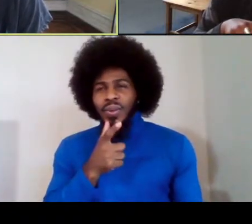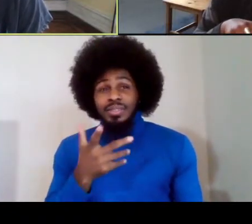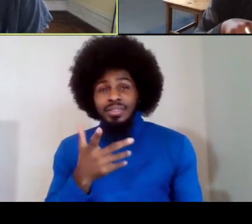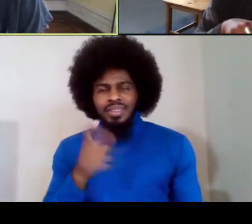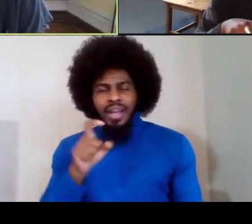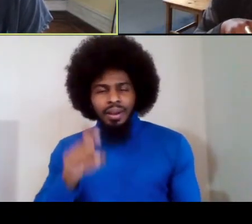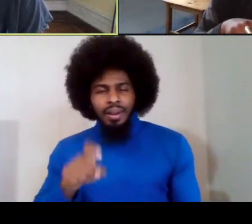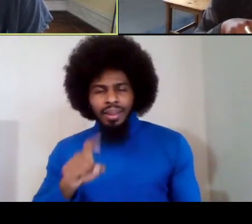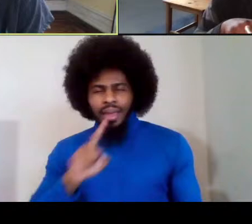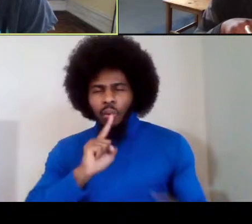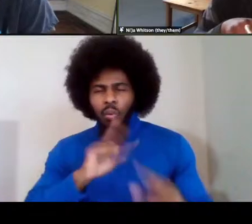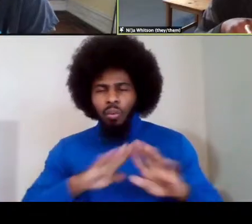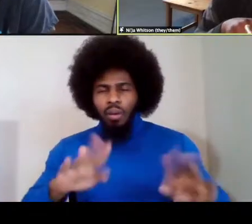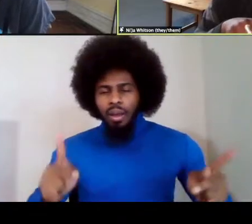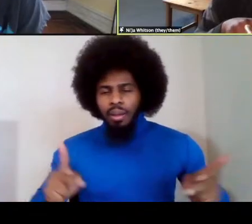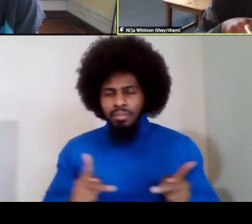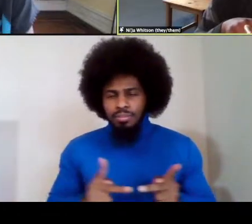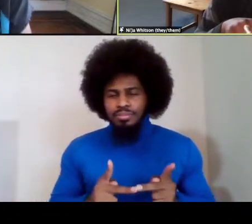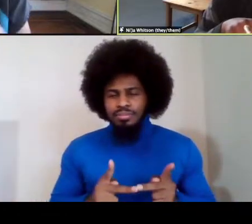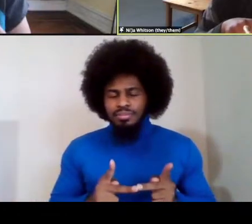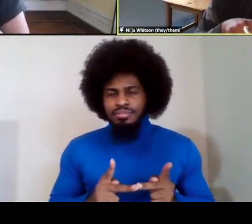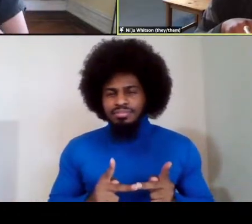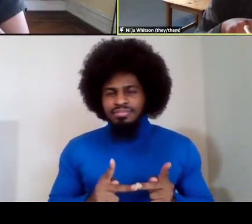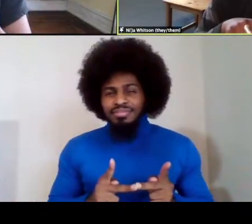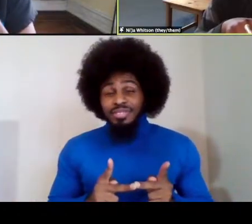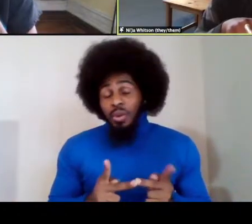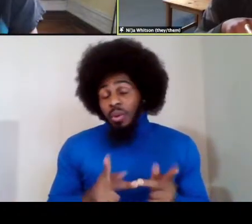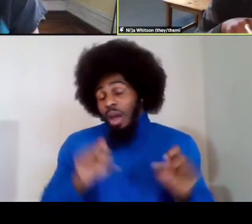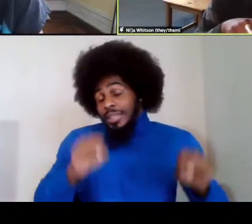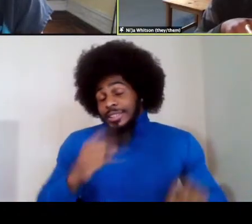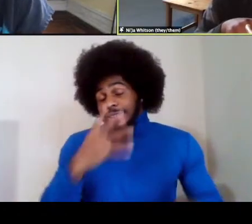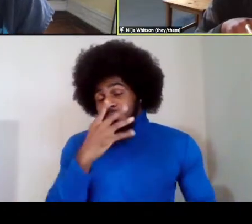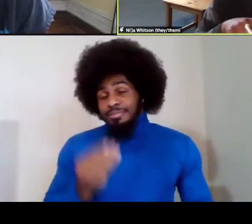directions. Mm-hmm. So I can go to sleep that night.